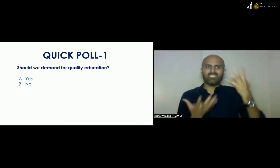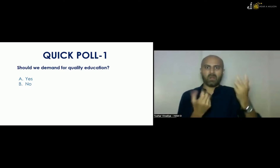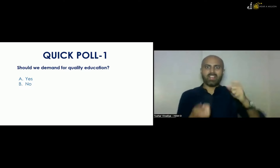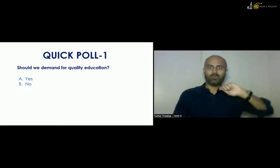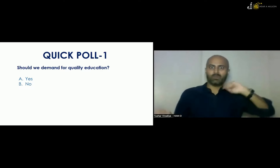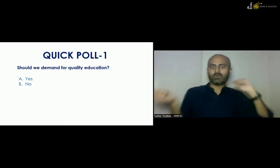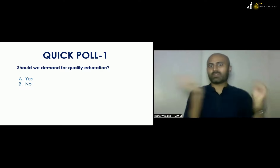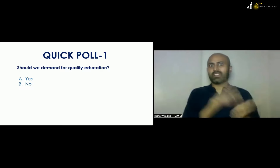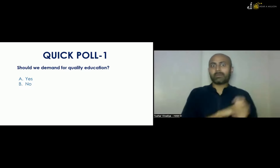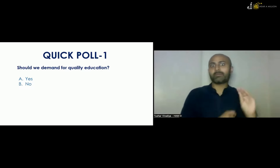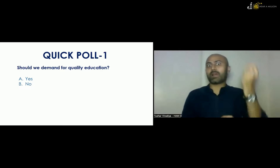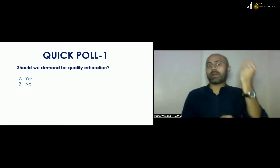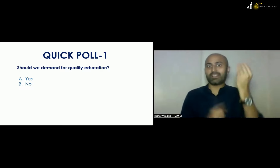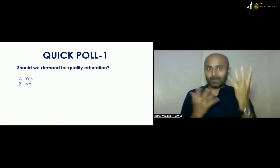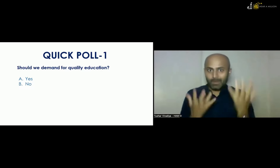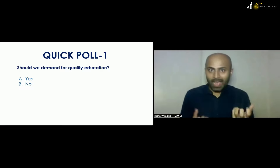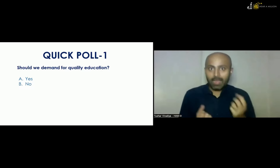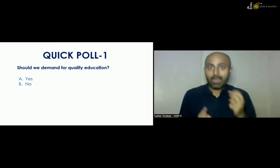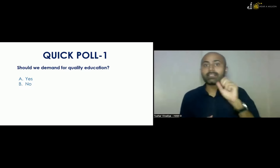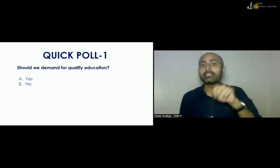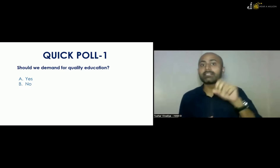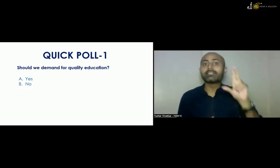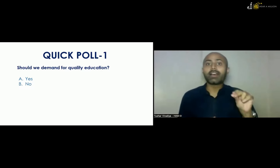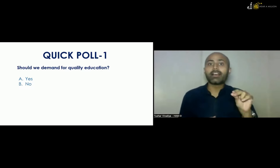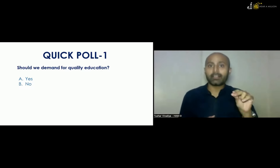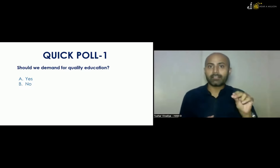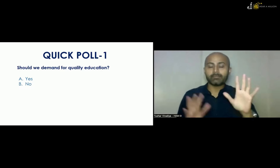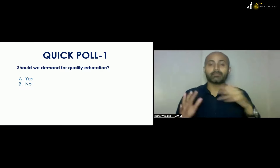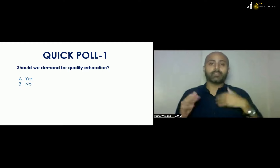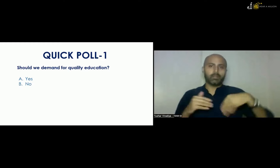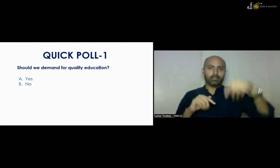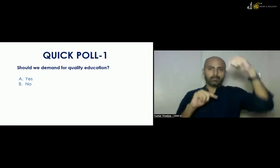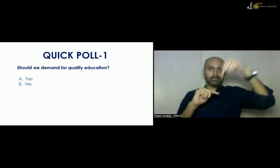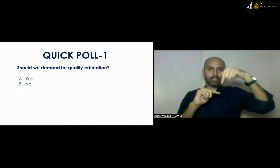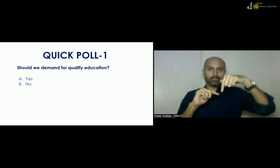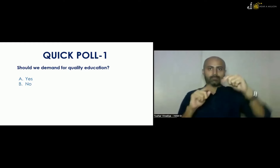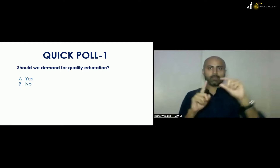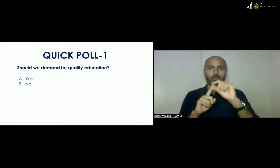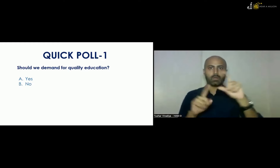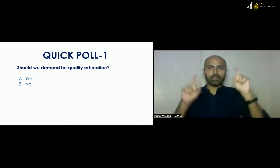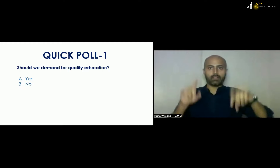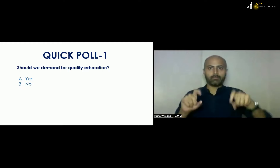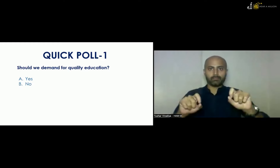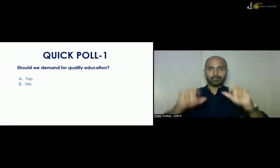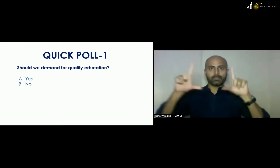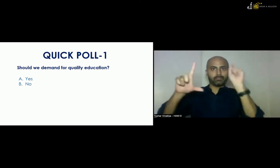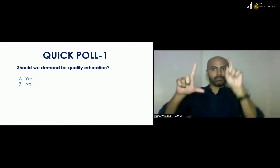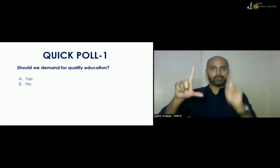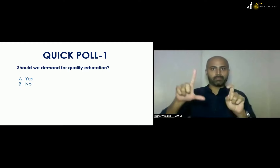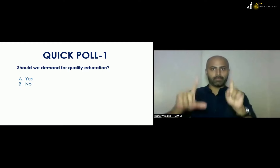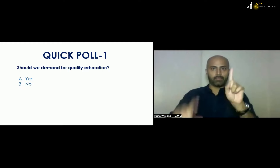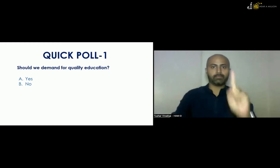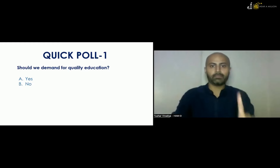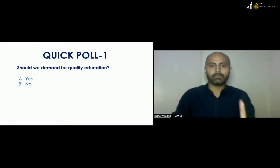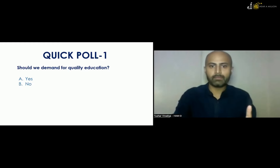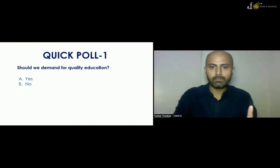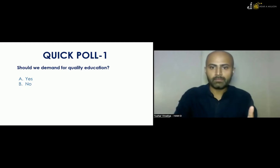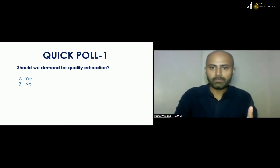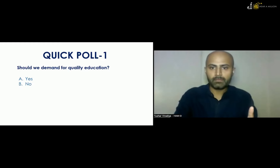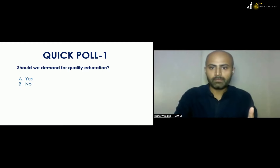in the schools, and you already know about the situation. So if you would like to change that situation for a deaf students, so now we will